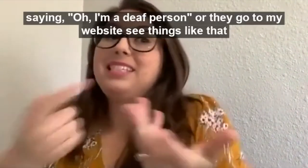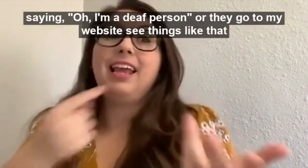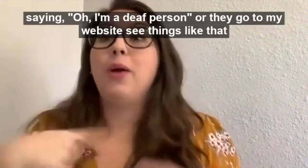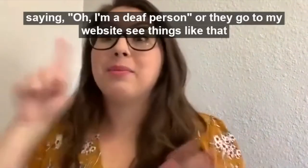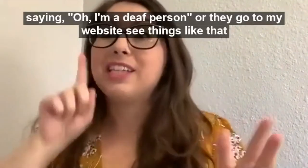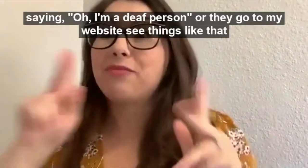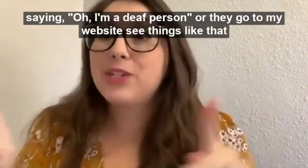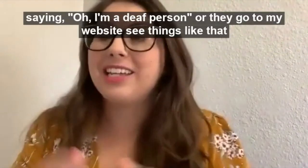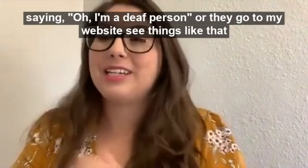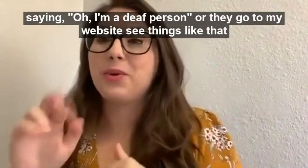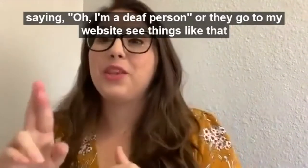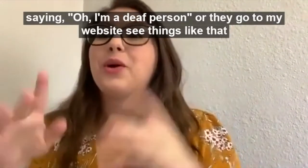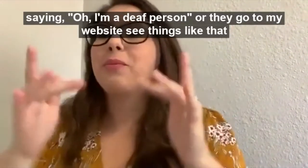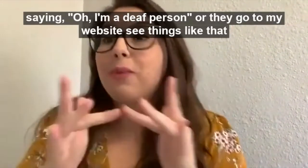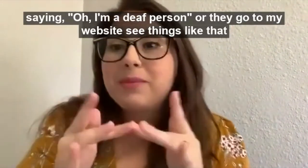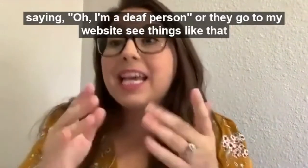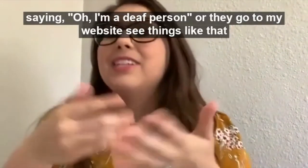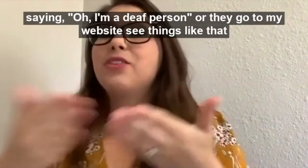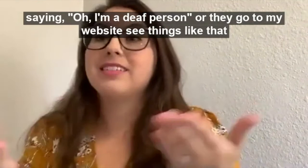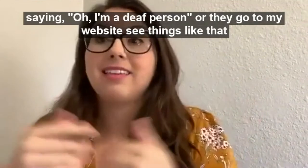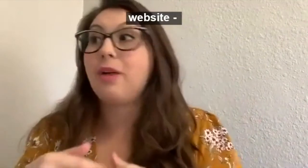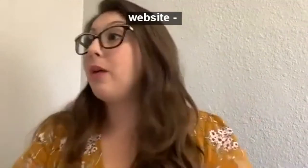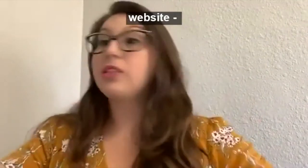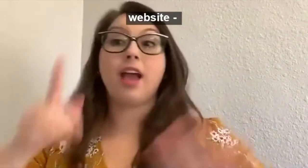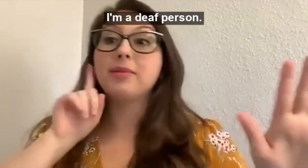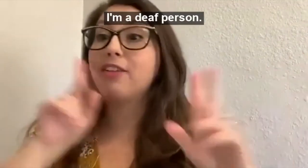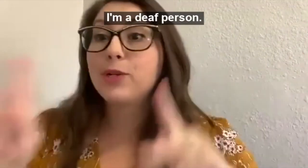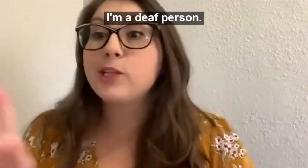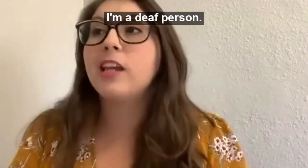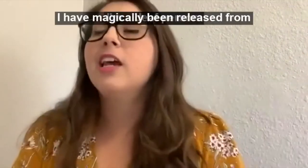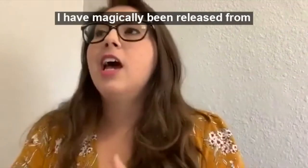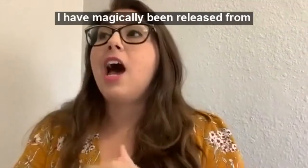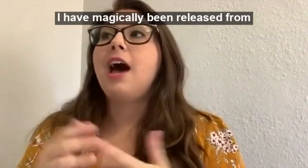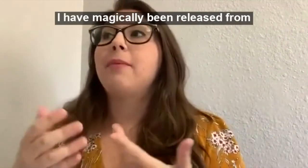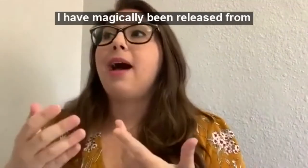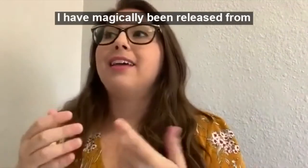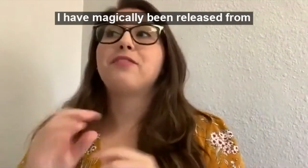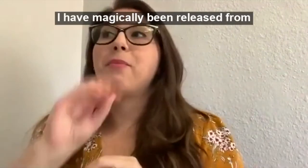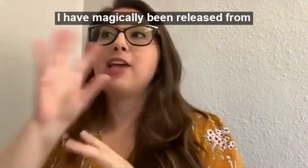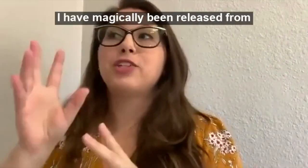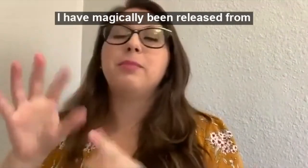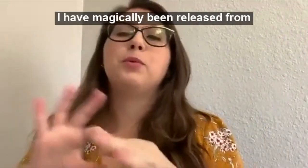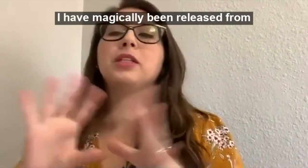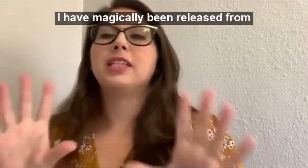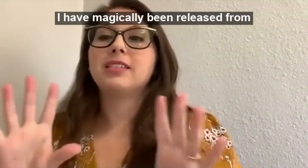saying, oh, I'm a deaf person, or they go to my websites or things like that, where I just say, I'm a deaf person, I have magically been released